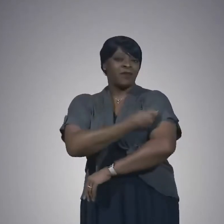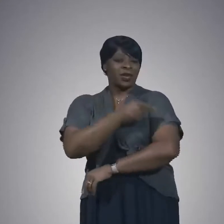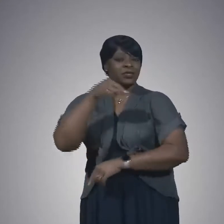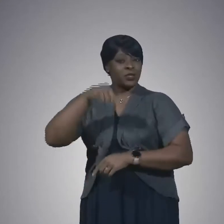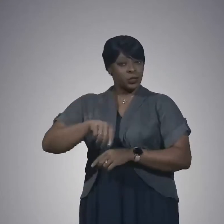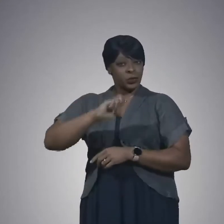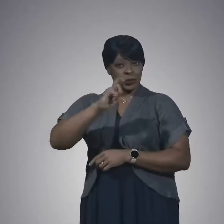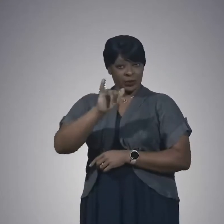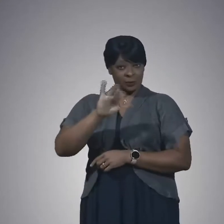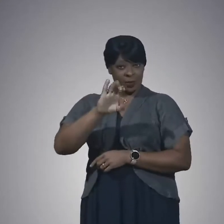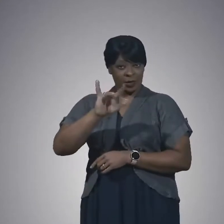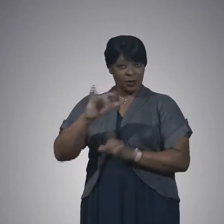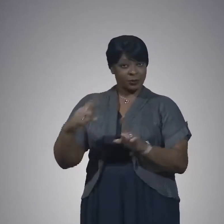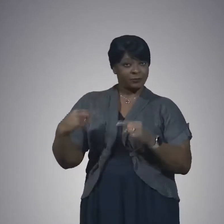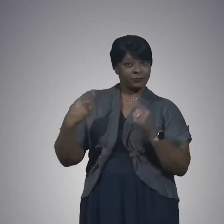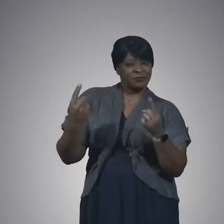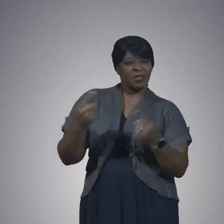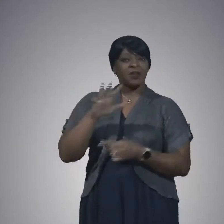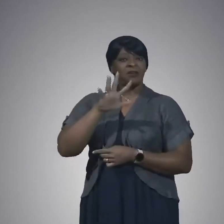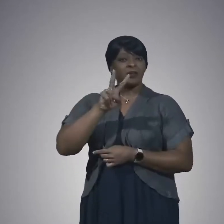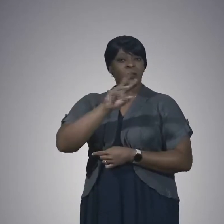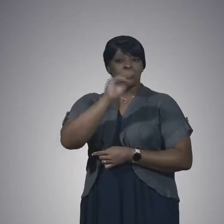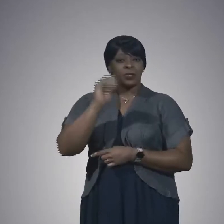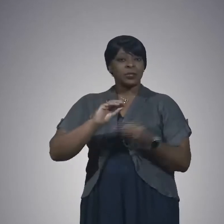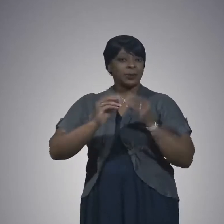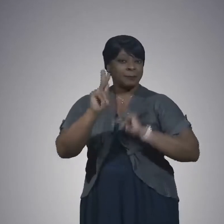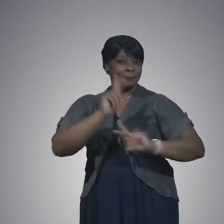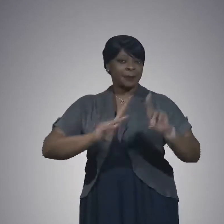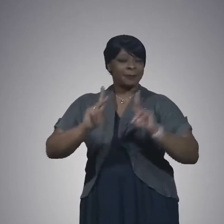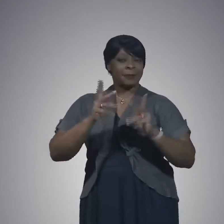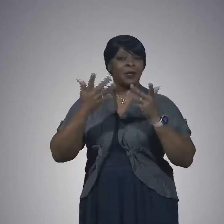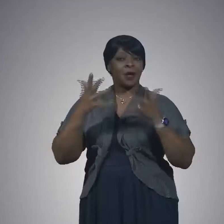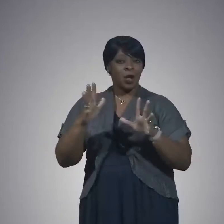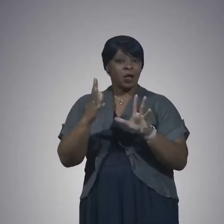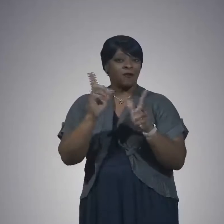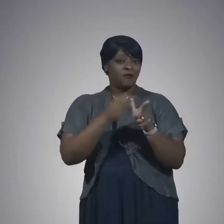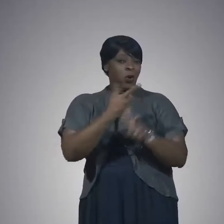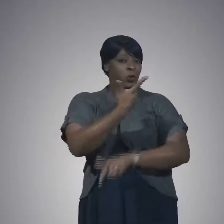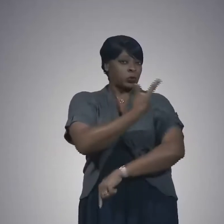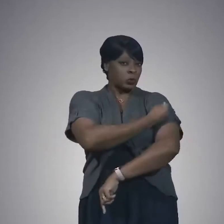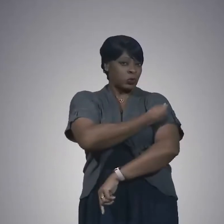Shelby County. That's about 52% of the population has received one dose. That's